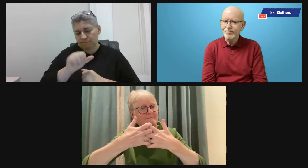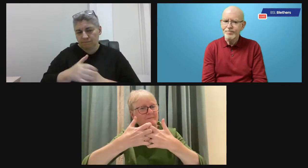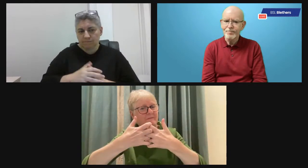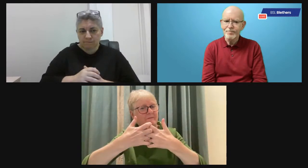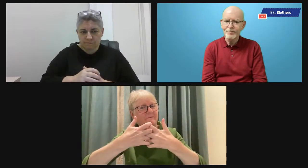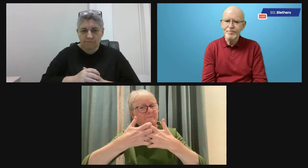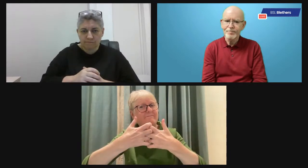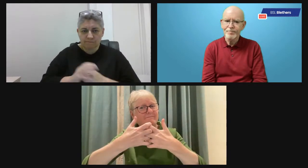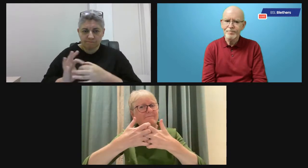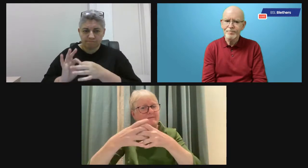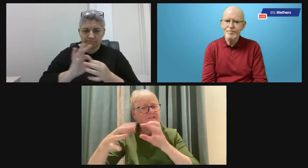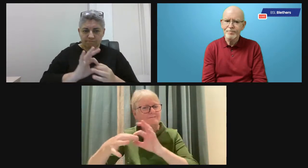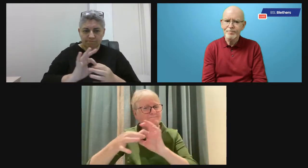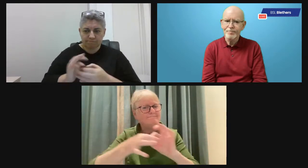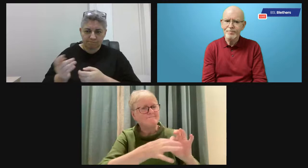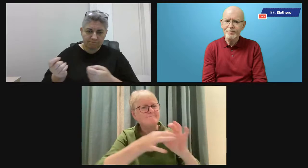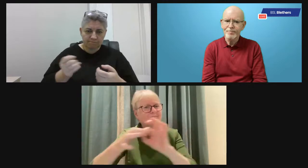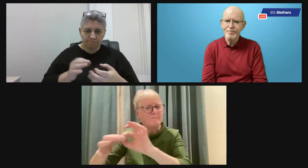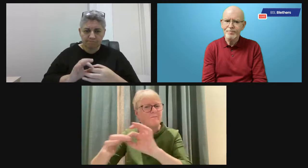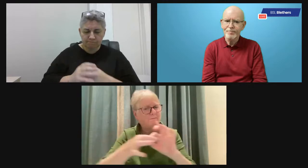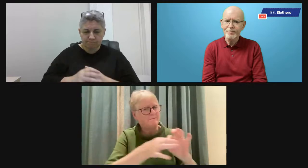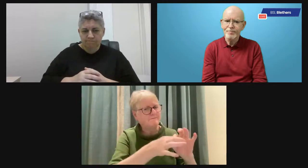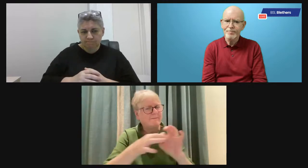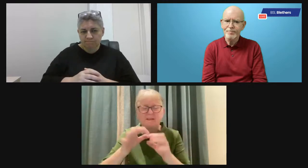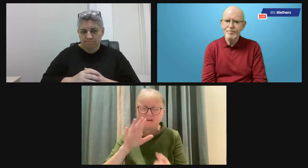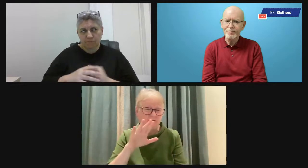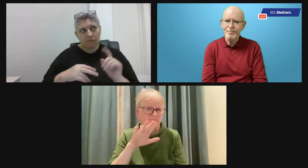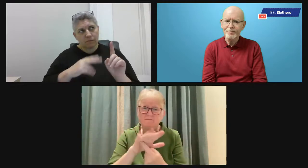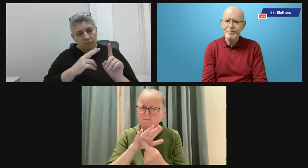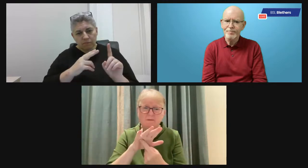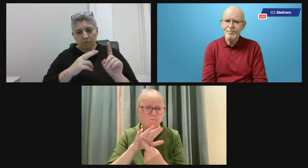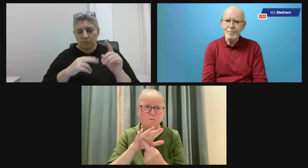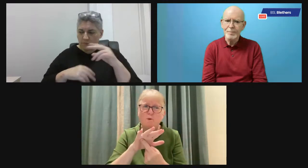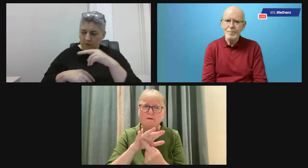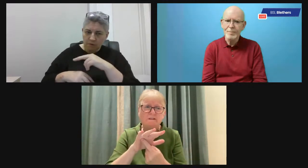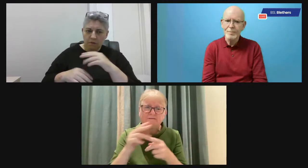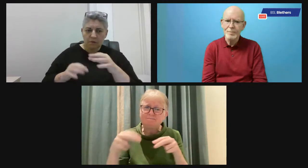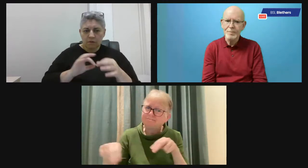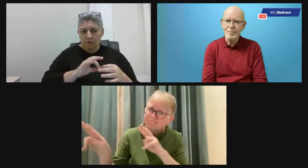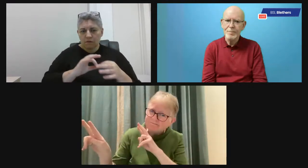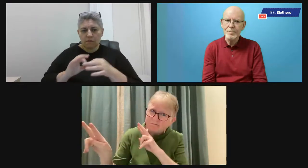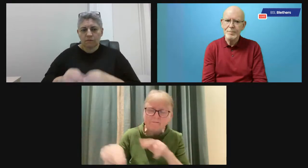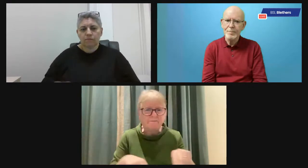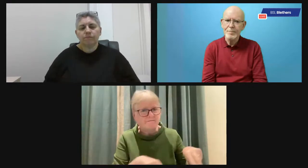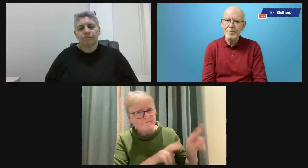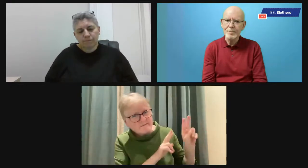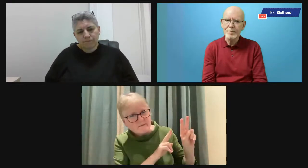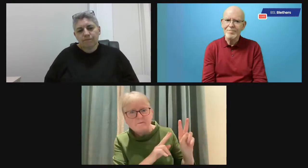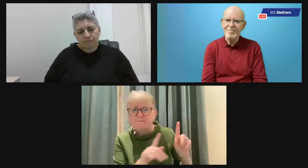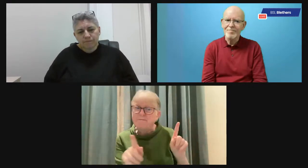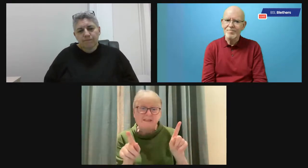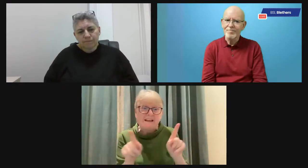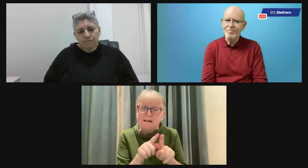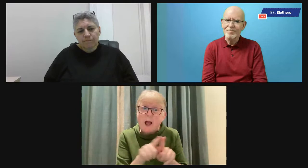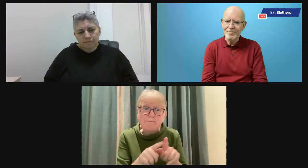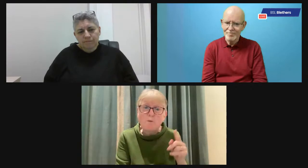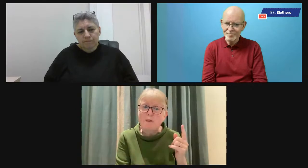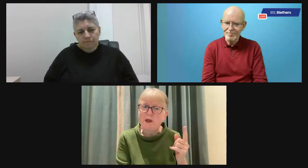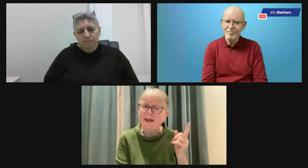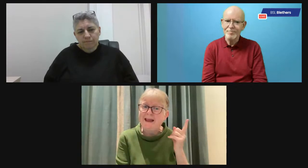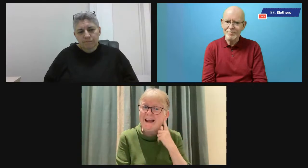and older people on the other hand, and I'd like to see much more integration between those two Mhm. communities, between those two groups. I think it's really